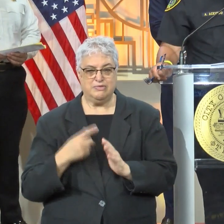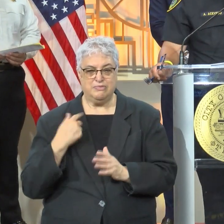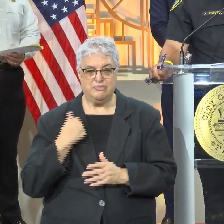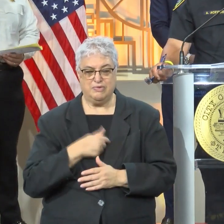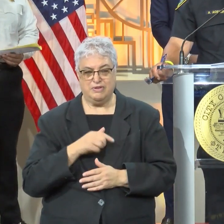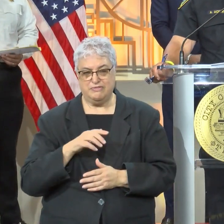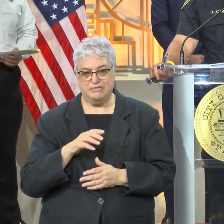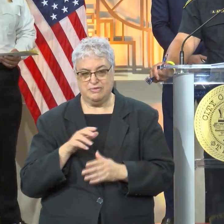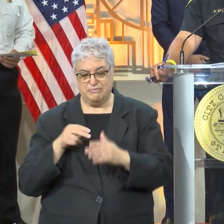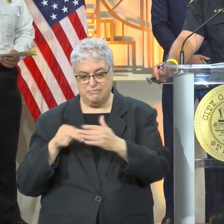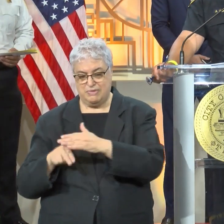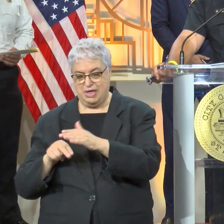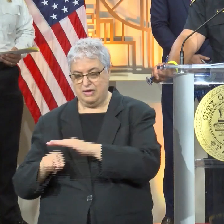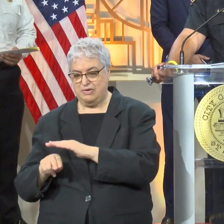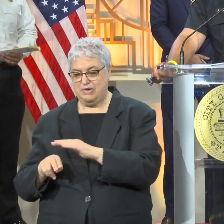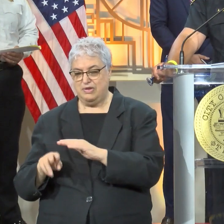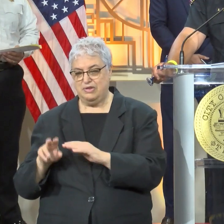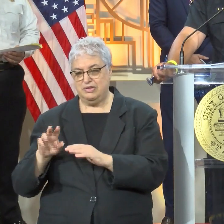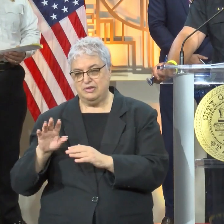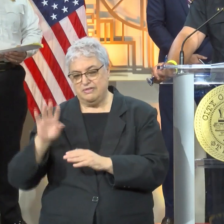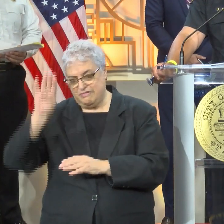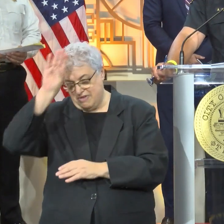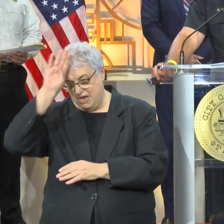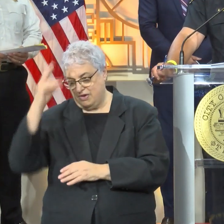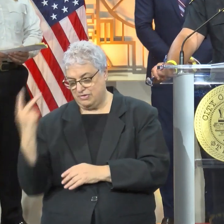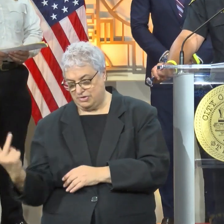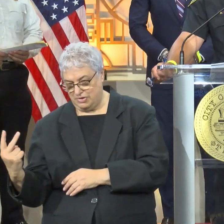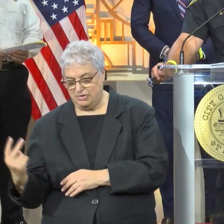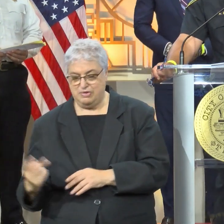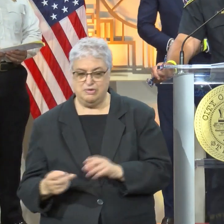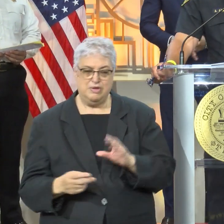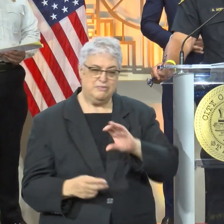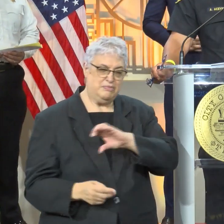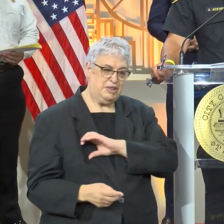2 firefighters. We've buried 2 members of our own family.